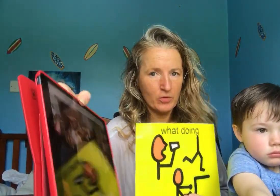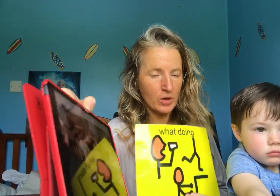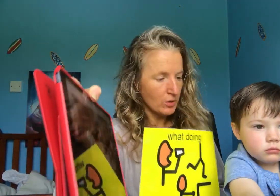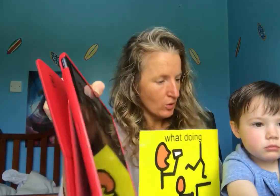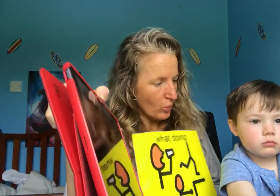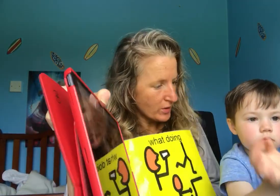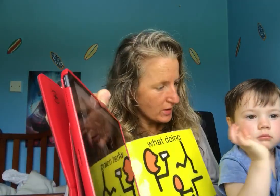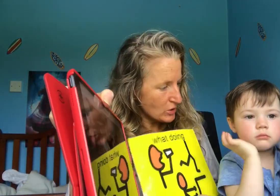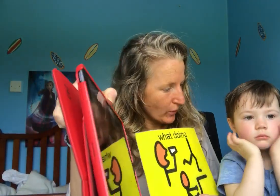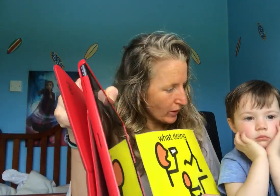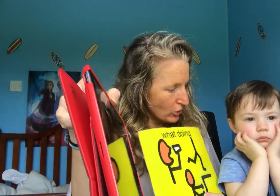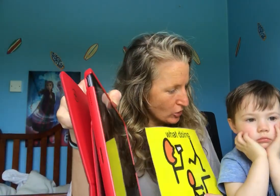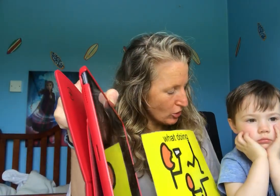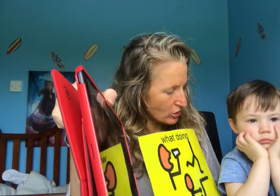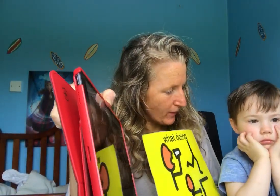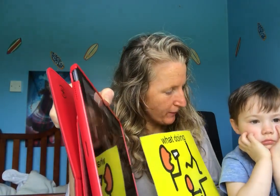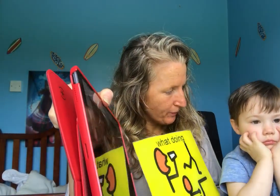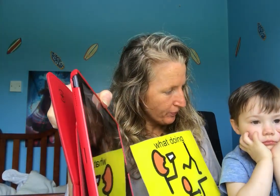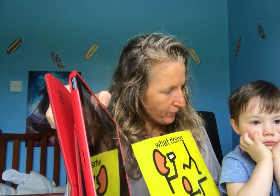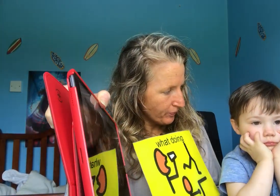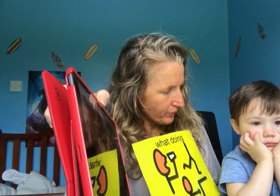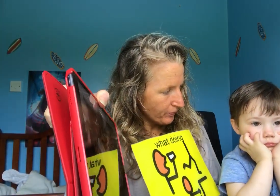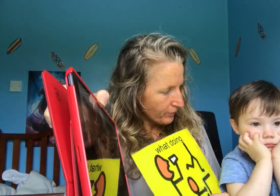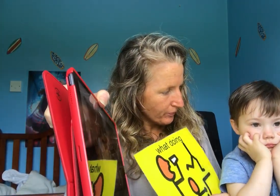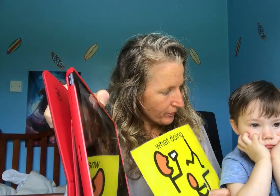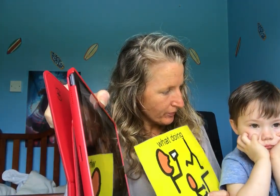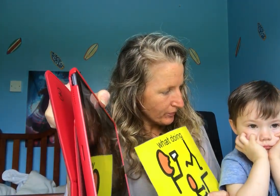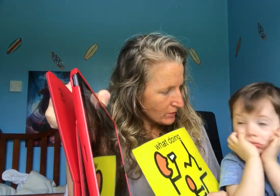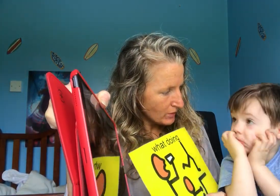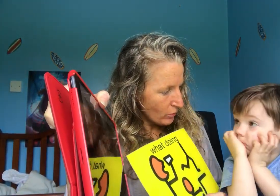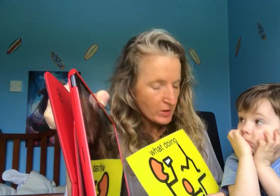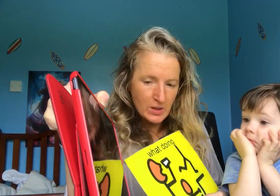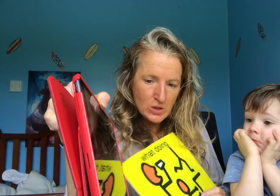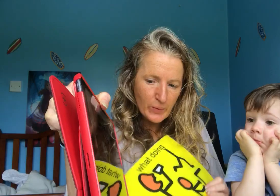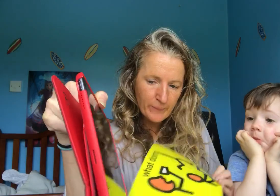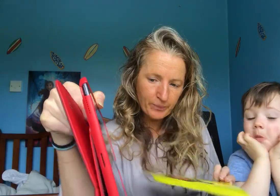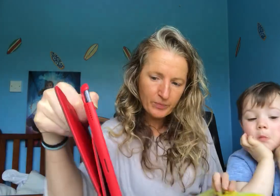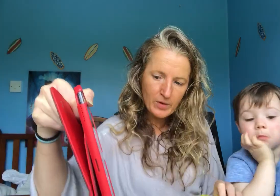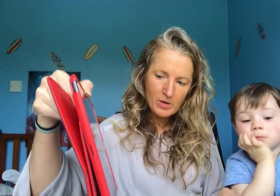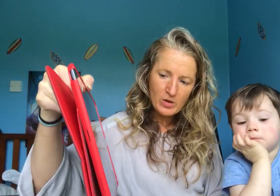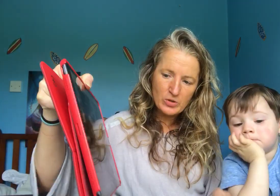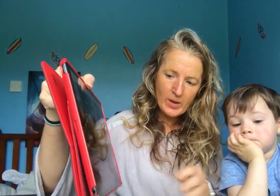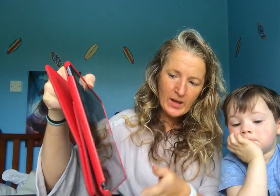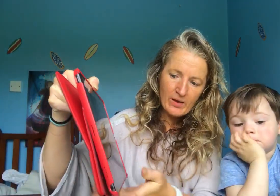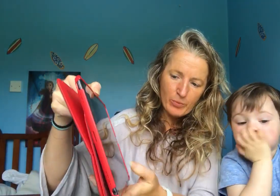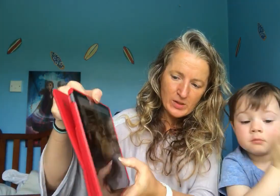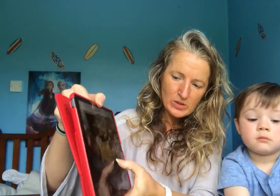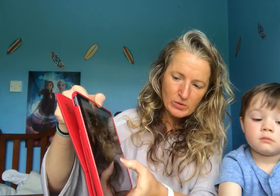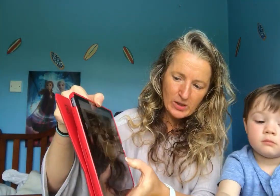Fionn, what are they doing? Can you talk to me? What are they doing? So I have, what is Yulia